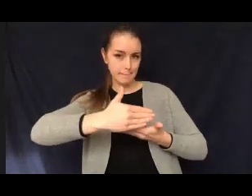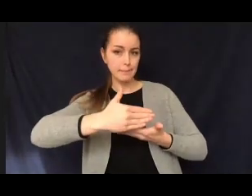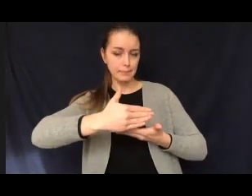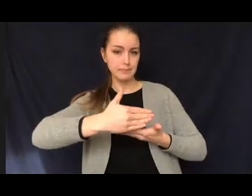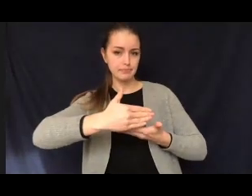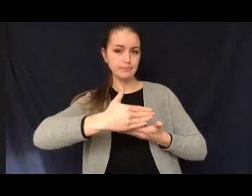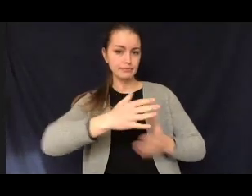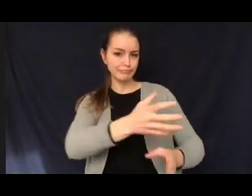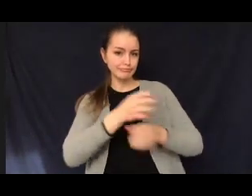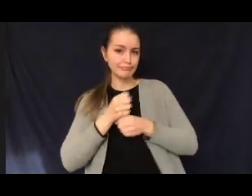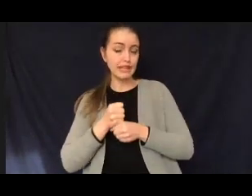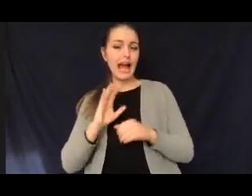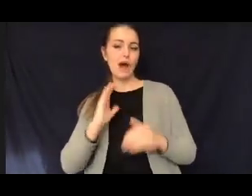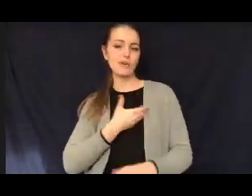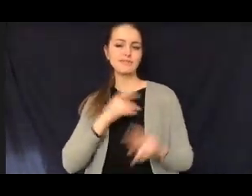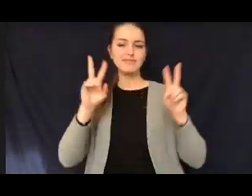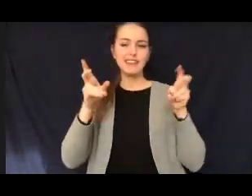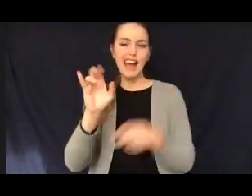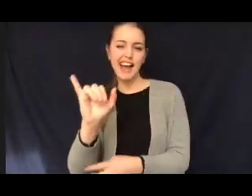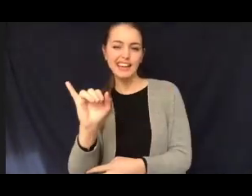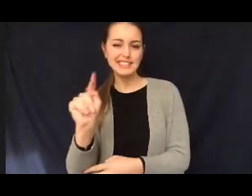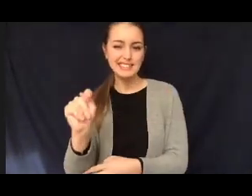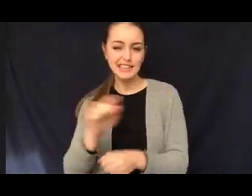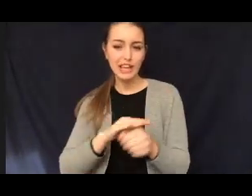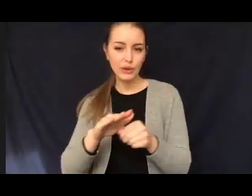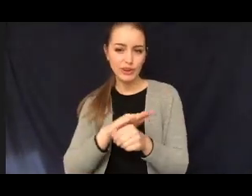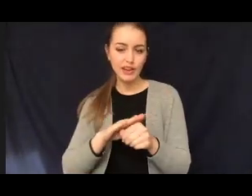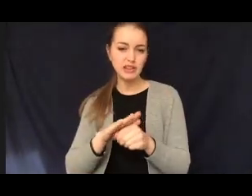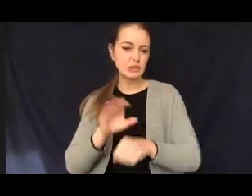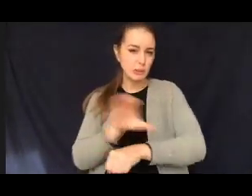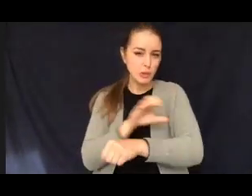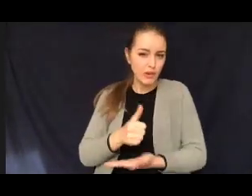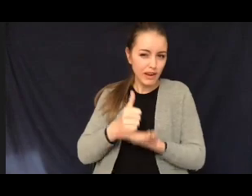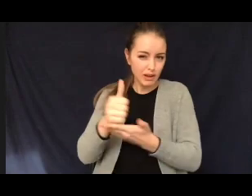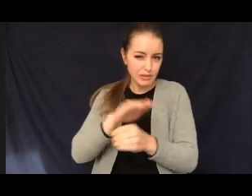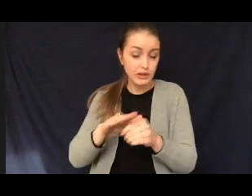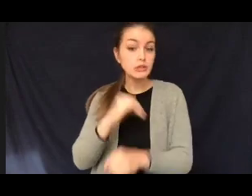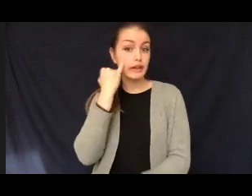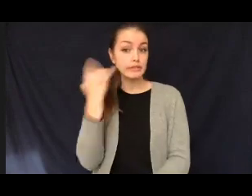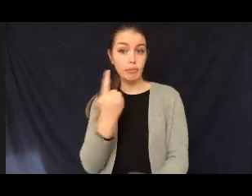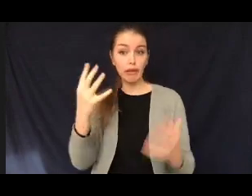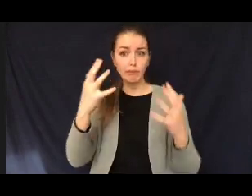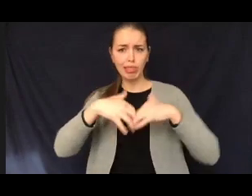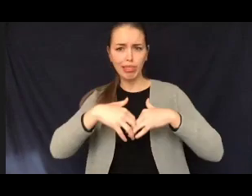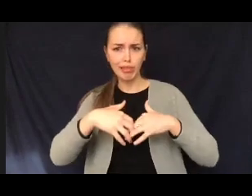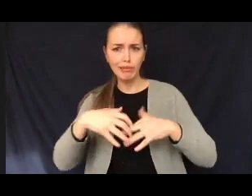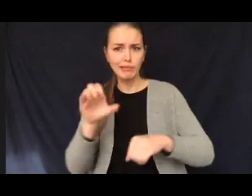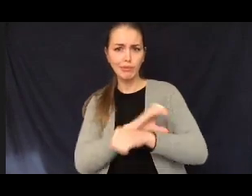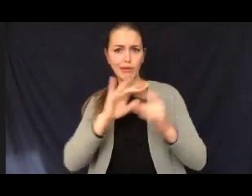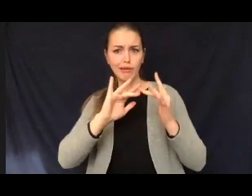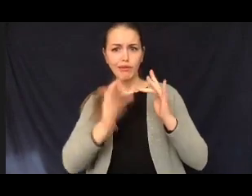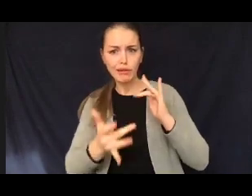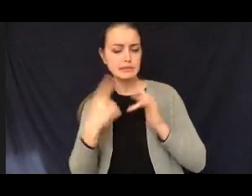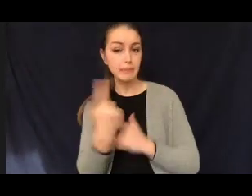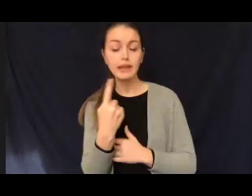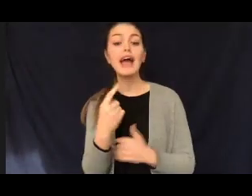And this is our IT area right here. So if something breaks down or they just don't know what's going on, they can't figure it out, we've got